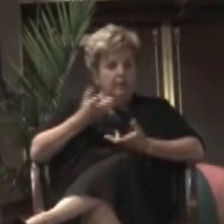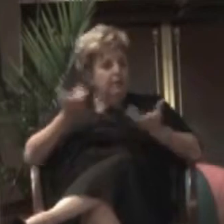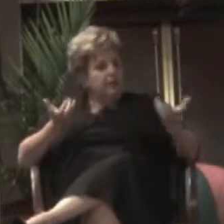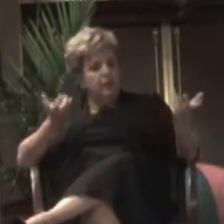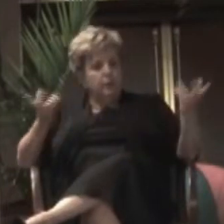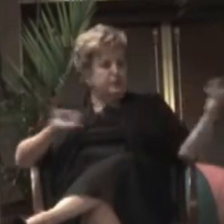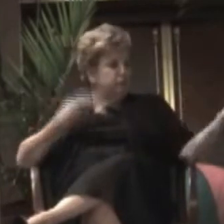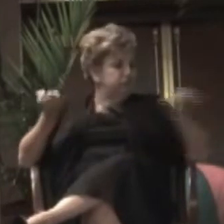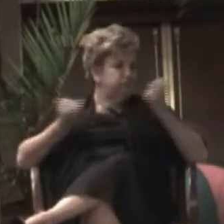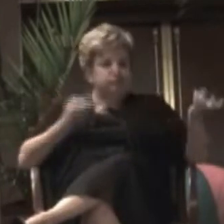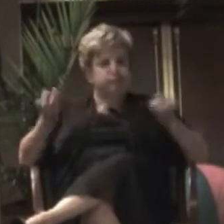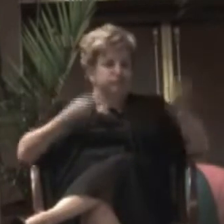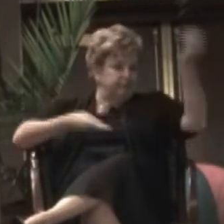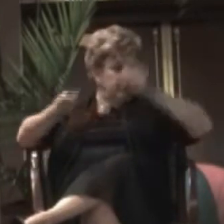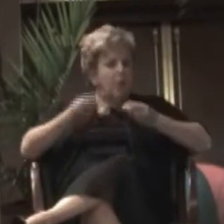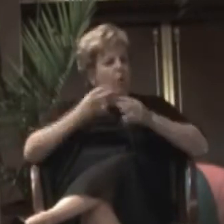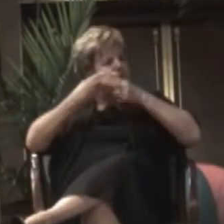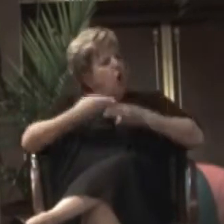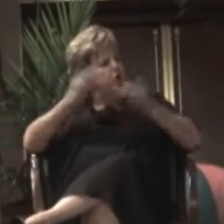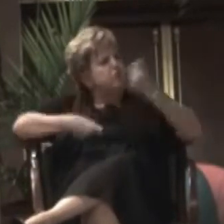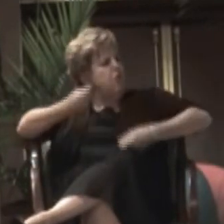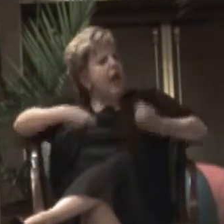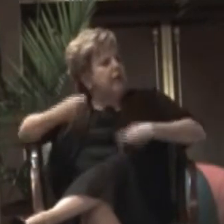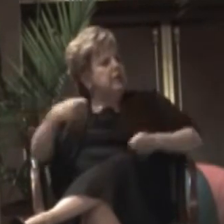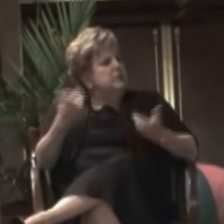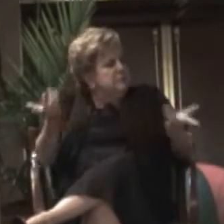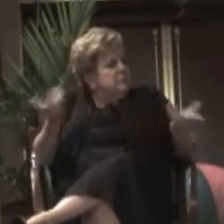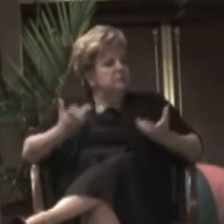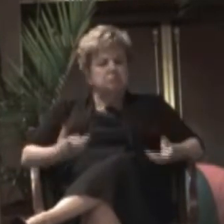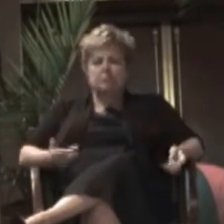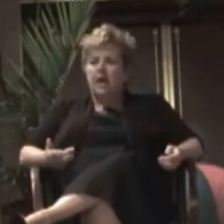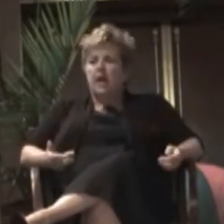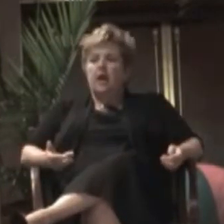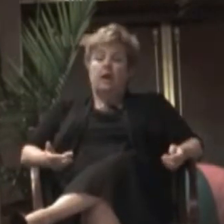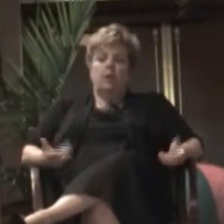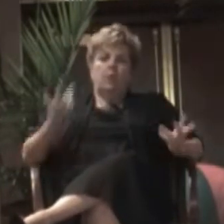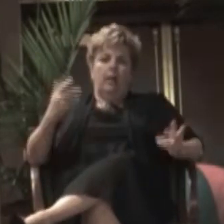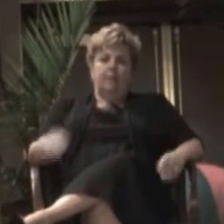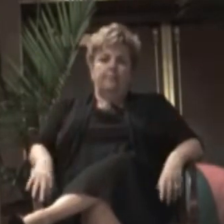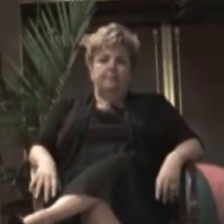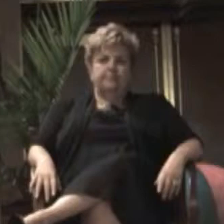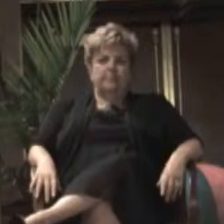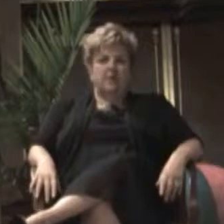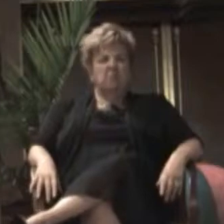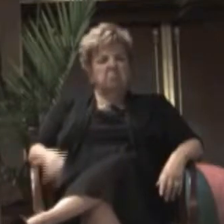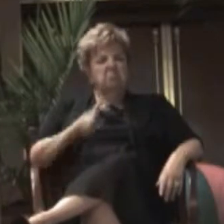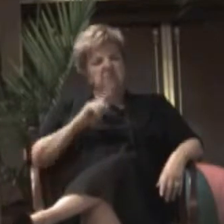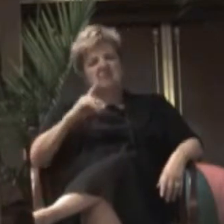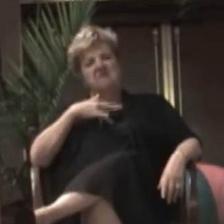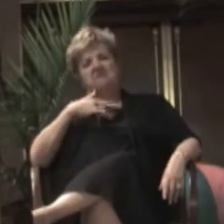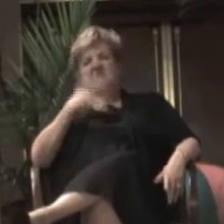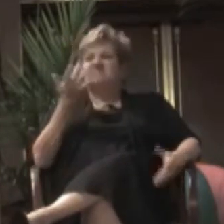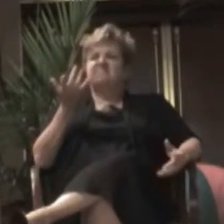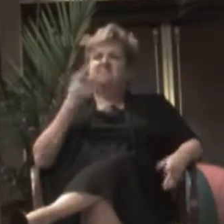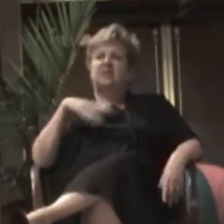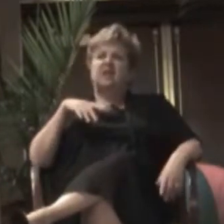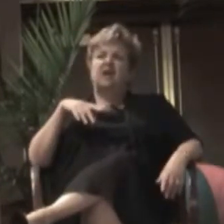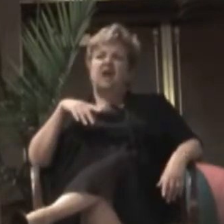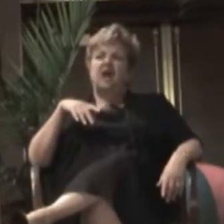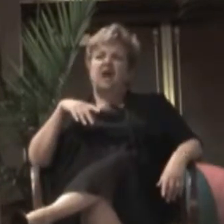went on at it, and I'm absolutely confident that I used to rather morbidly predict that I wouldn't make it